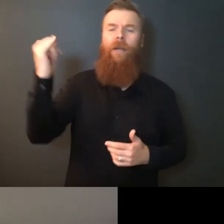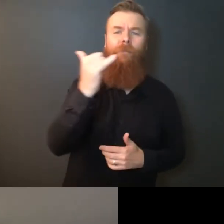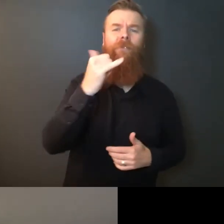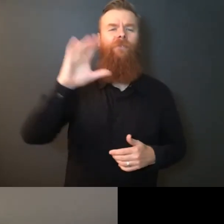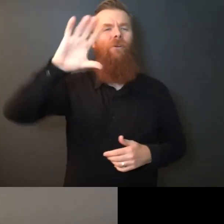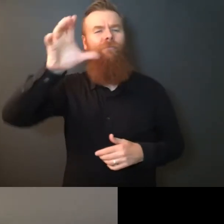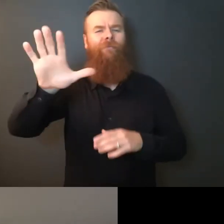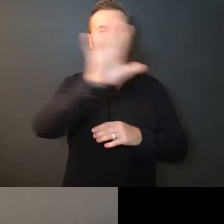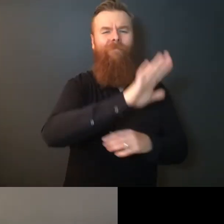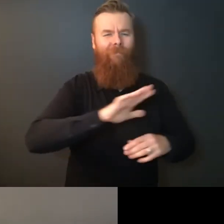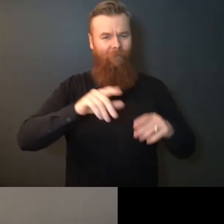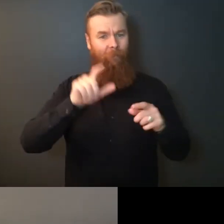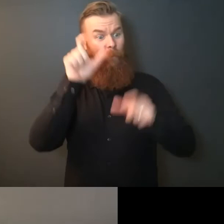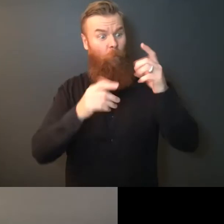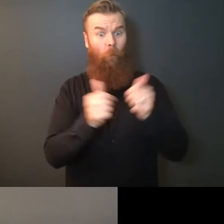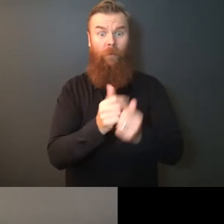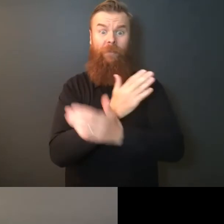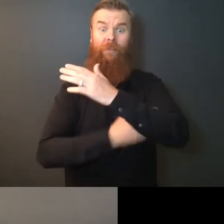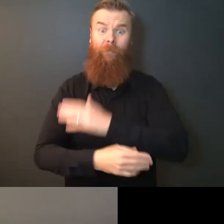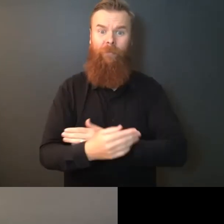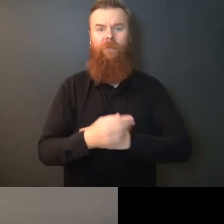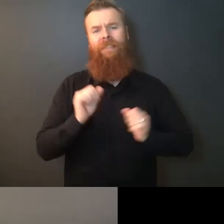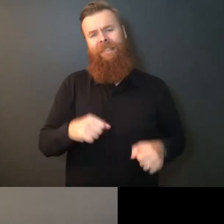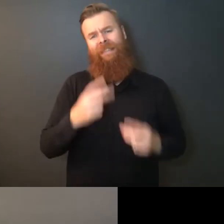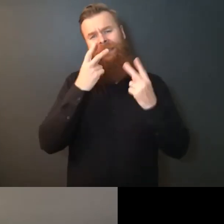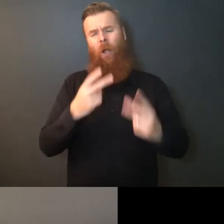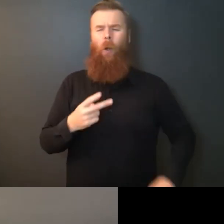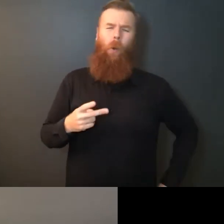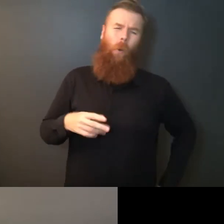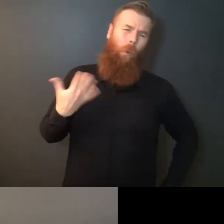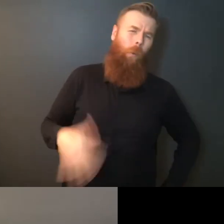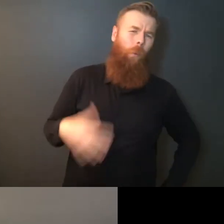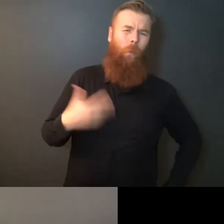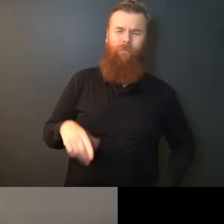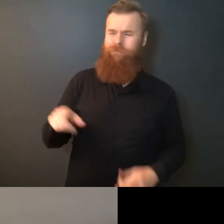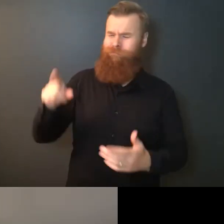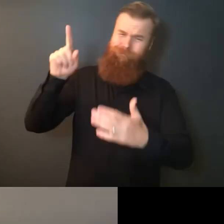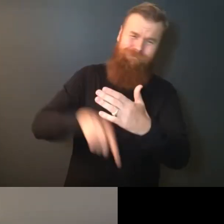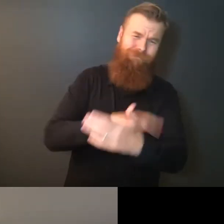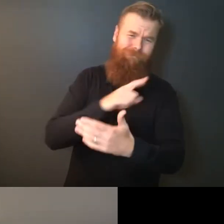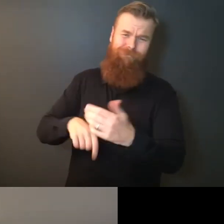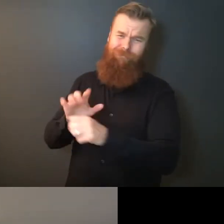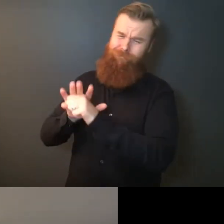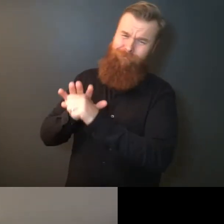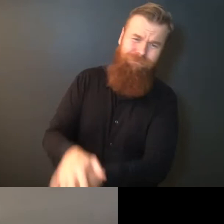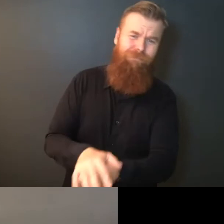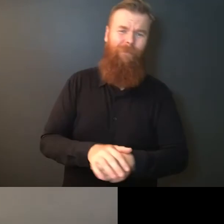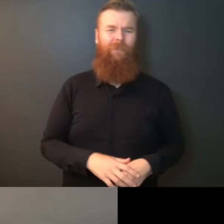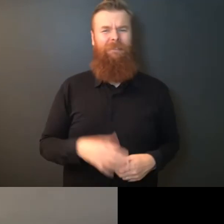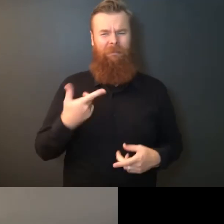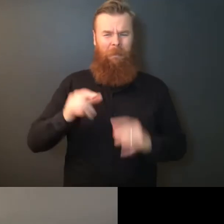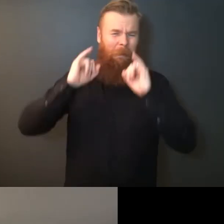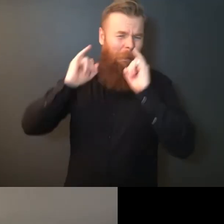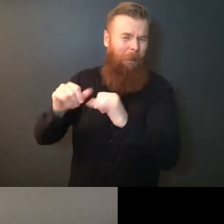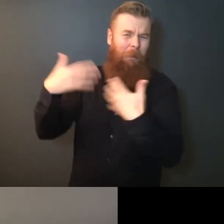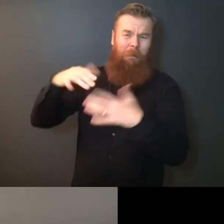curse or as a blessing. So this is also very much linked to the question. While in this toolkit, our main approach is